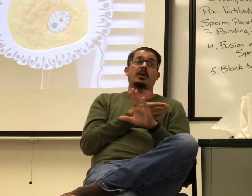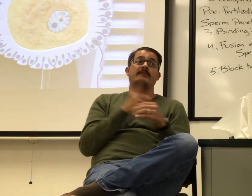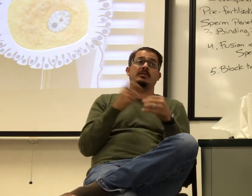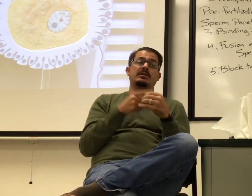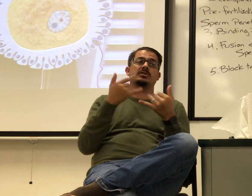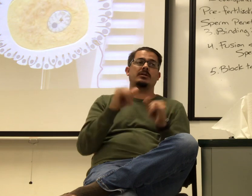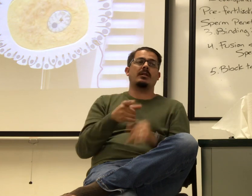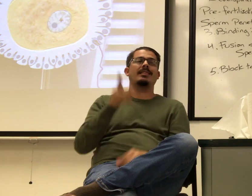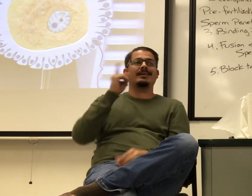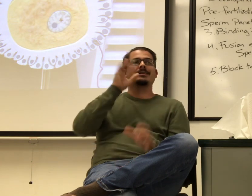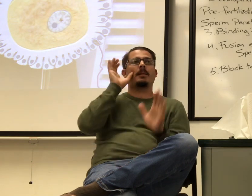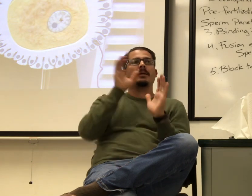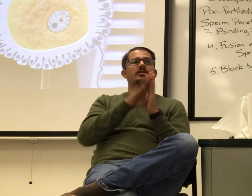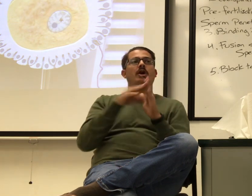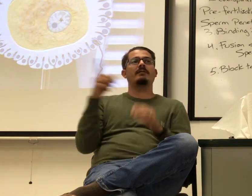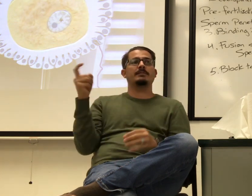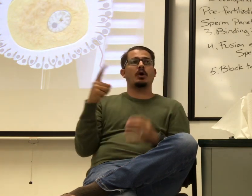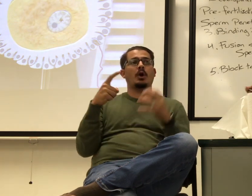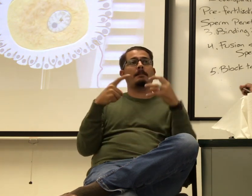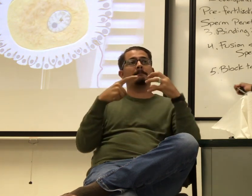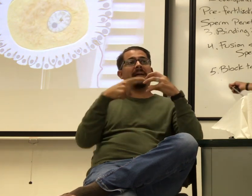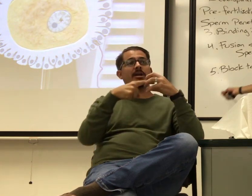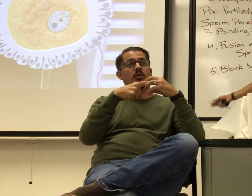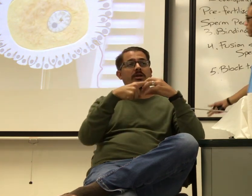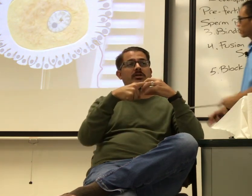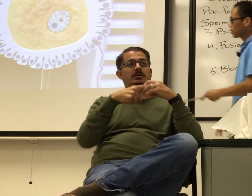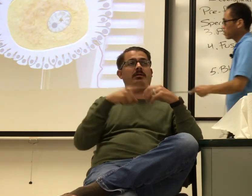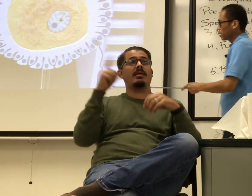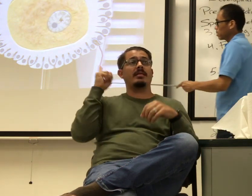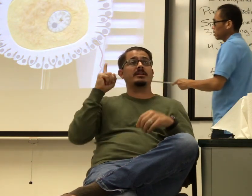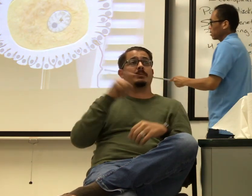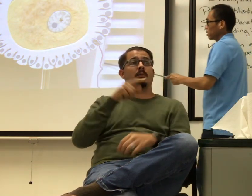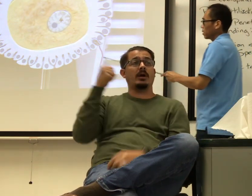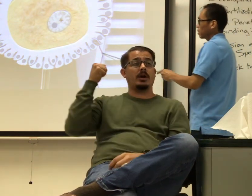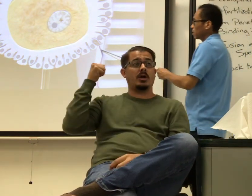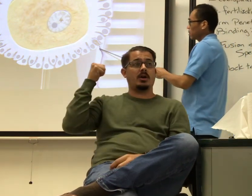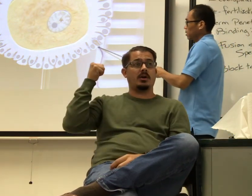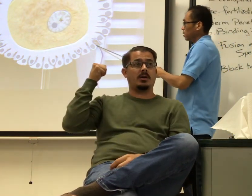picture of sperm penetration, but this sperm right here